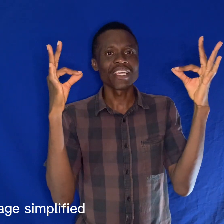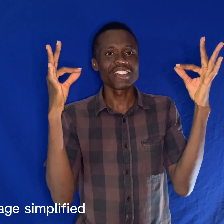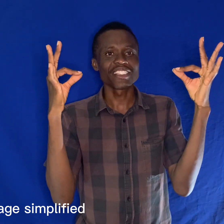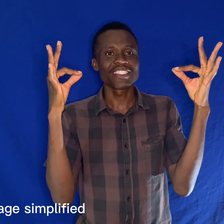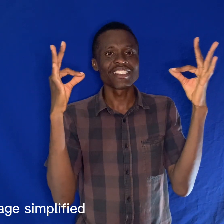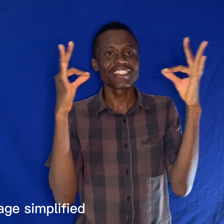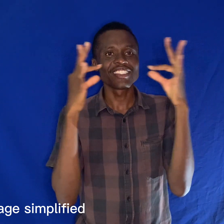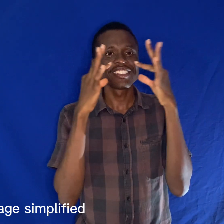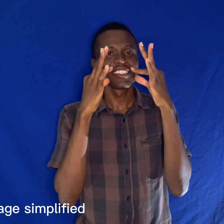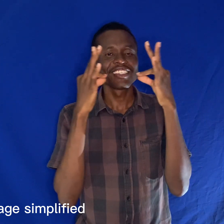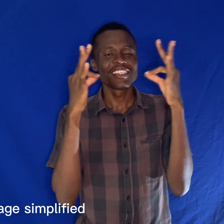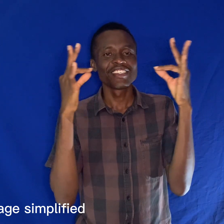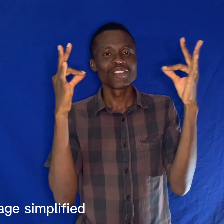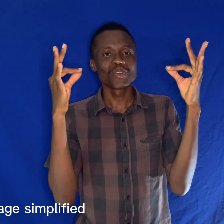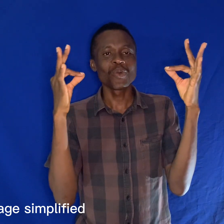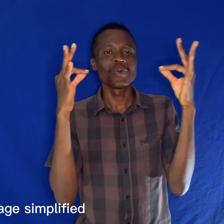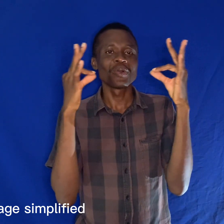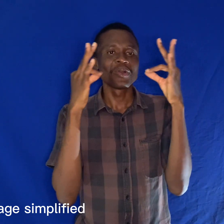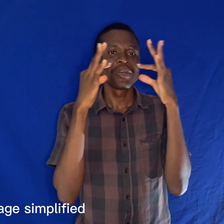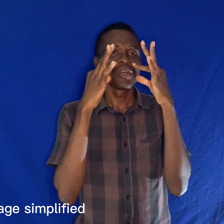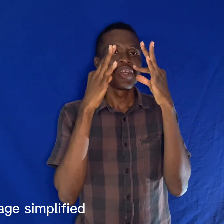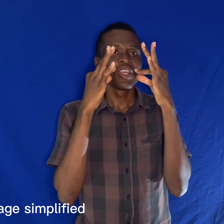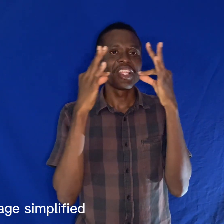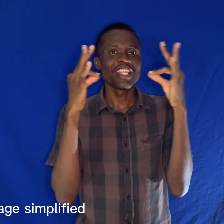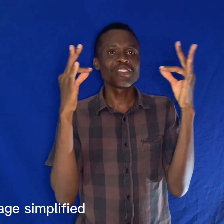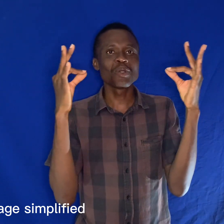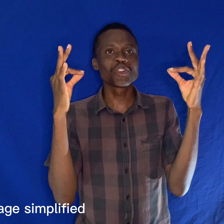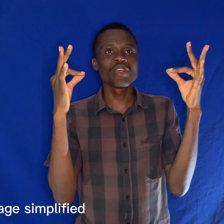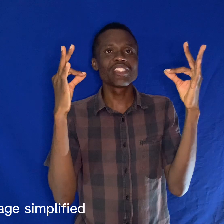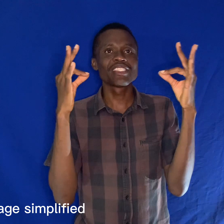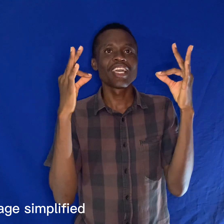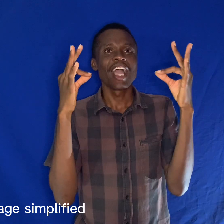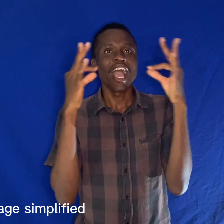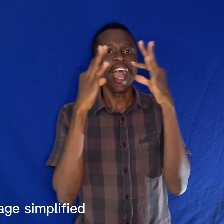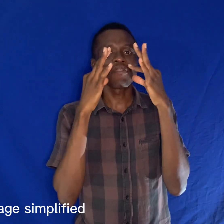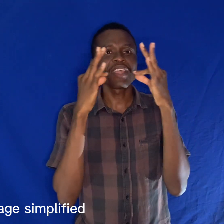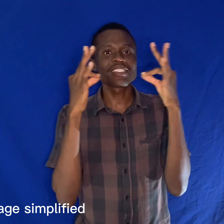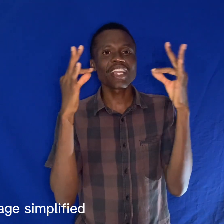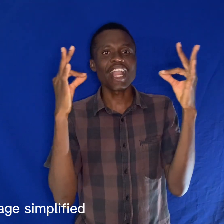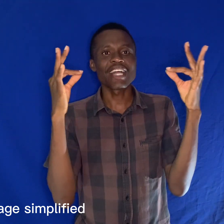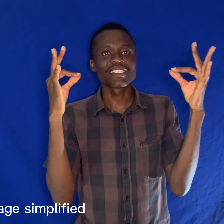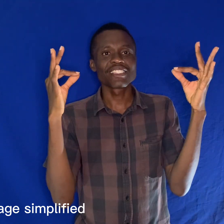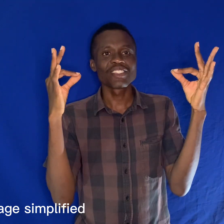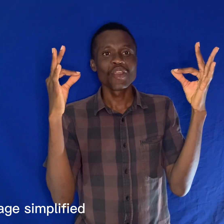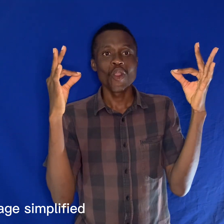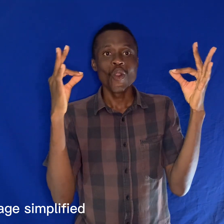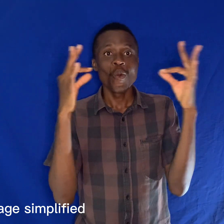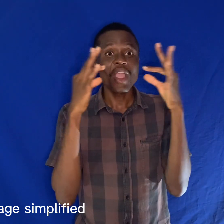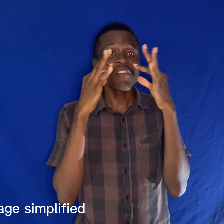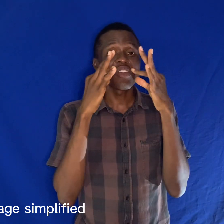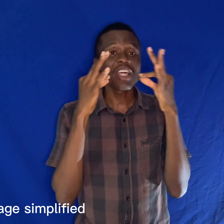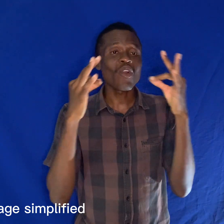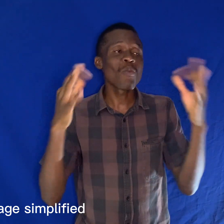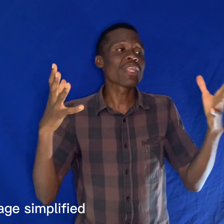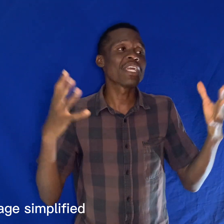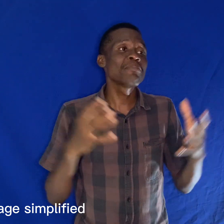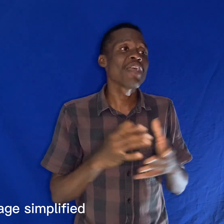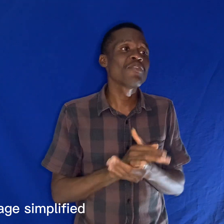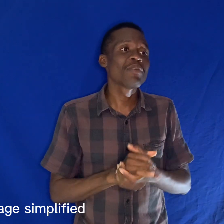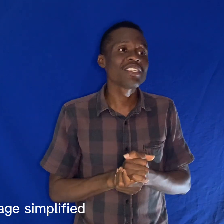it. So, let's go straight. After cats, we have another common animal everybody